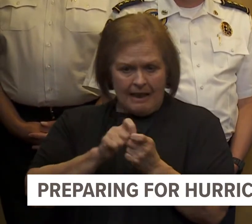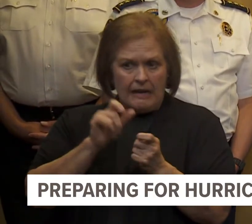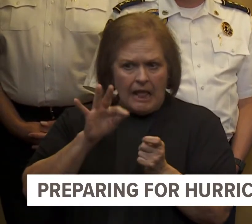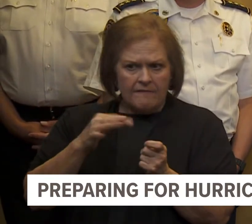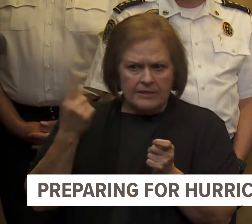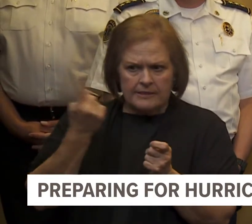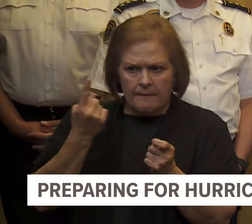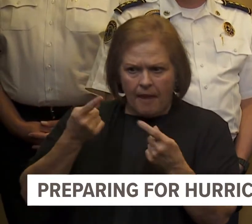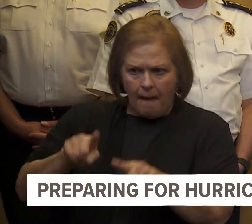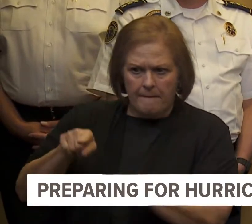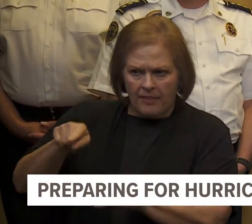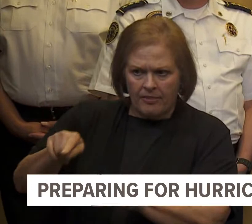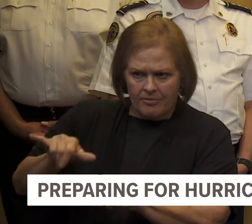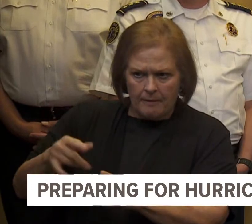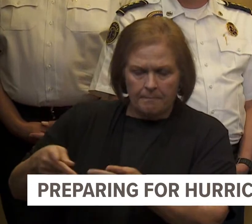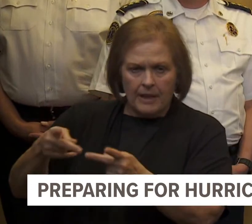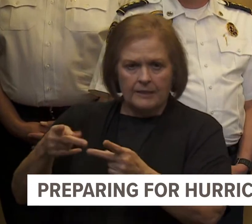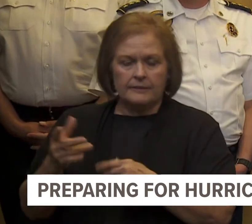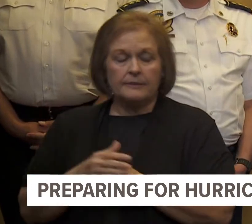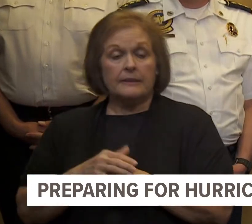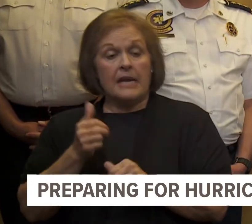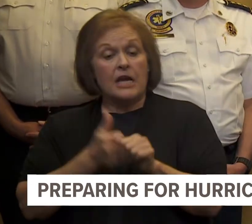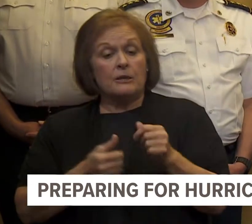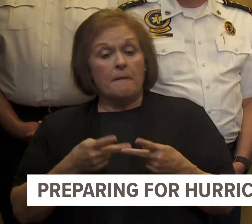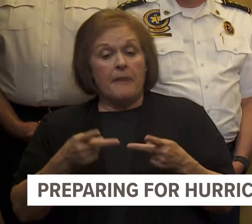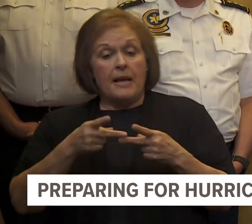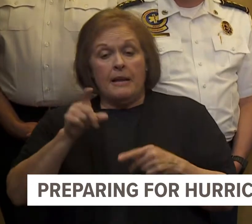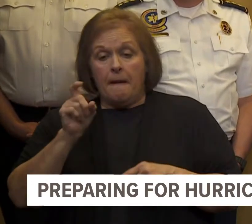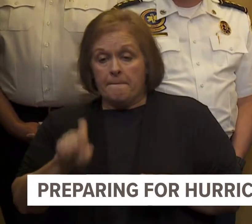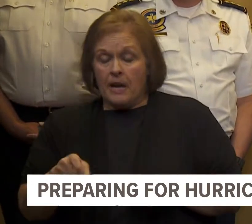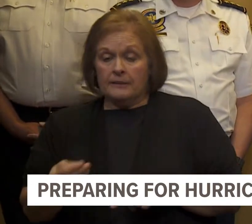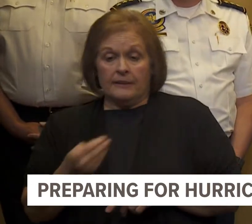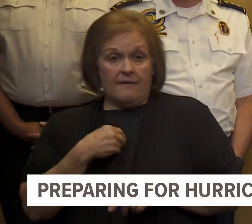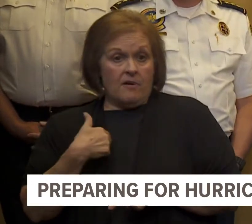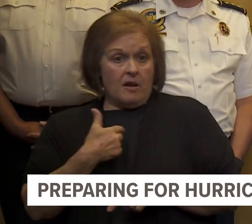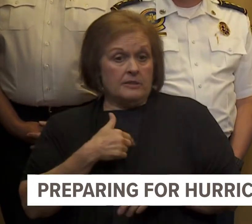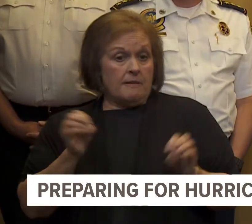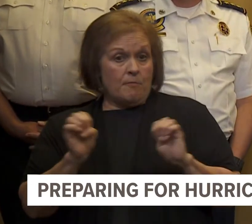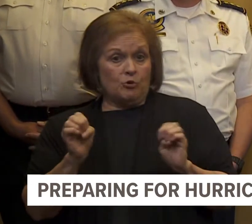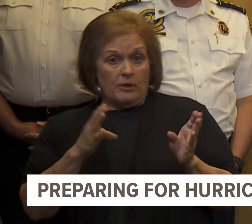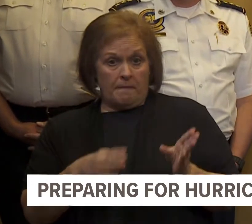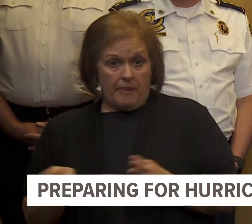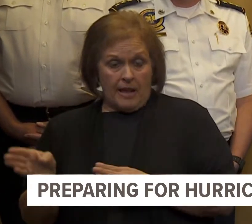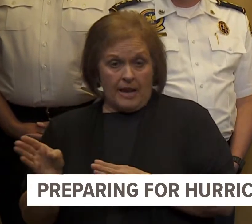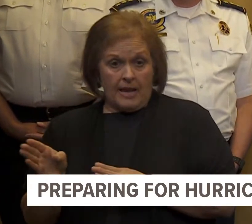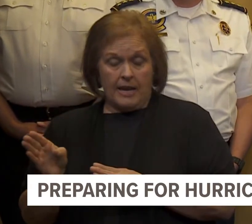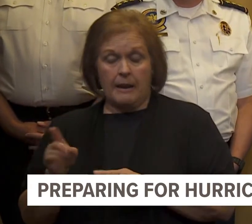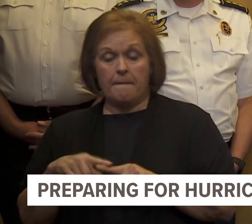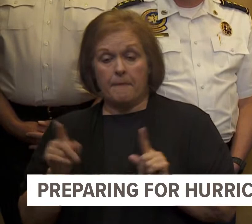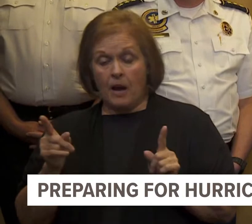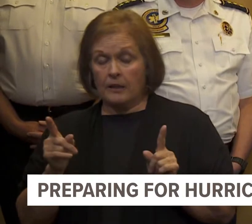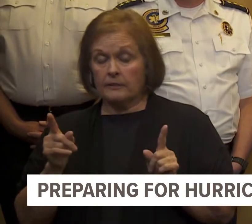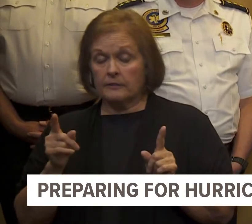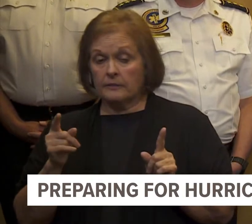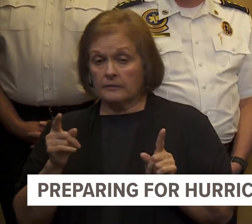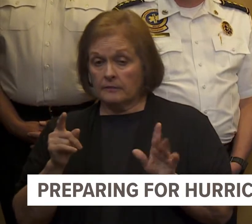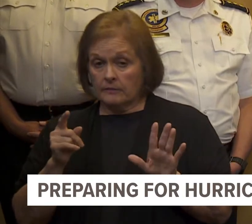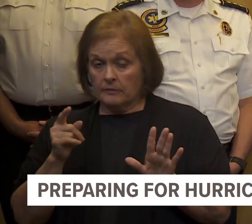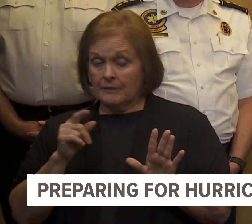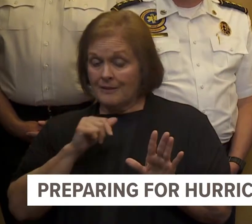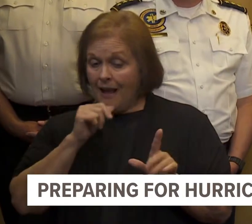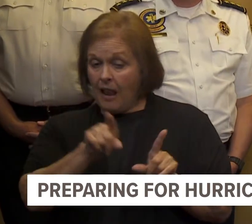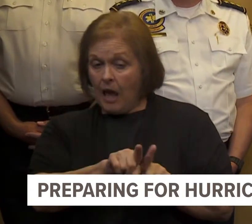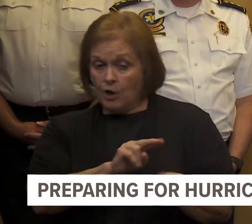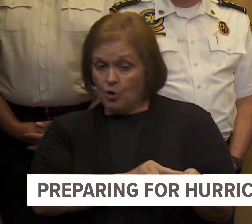there's something going on. Each facility must submit their emergency plan, but I want to make it clear that unlike